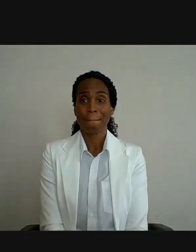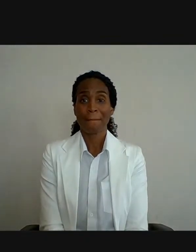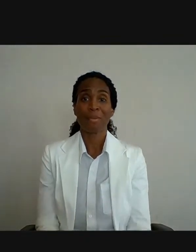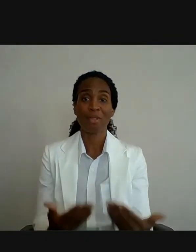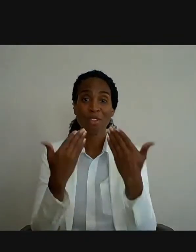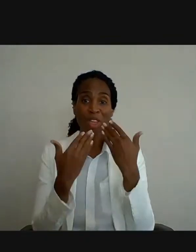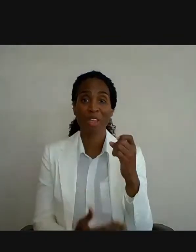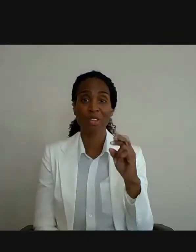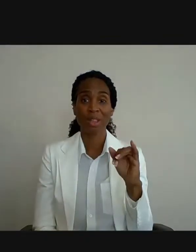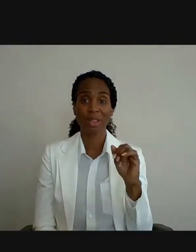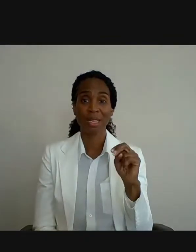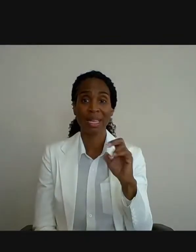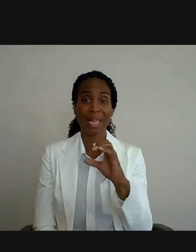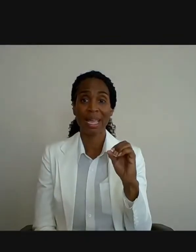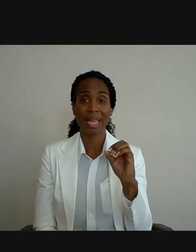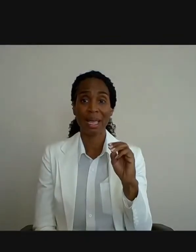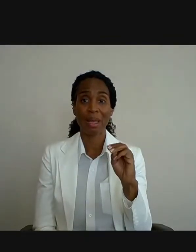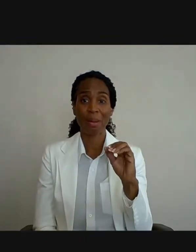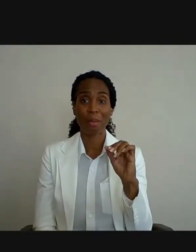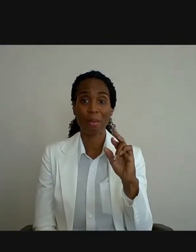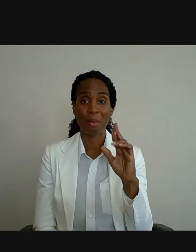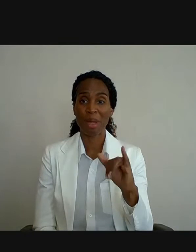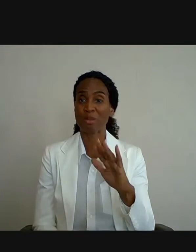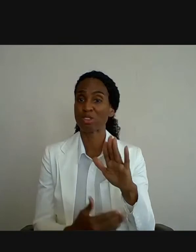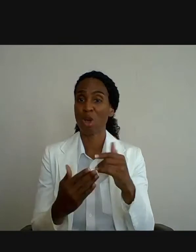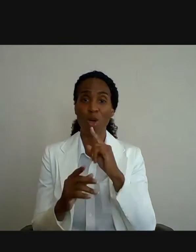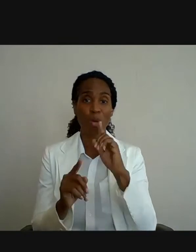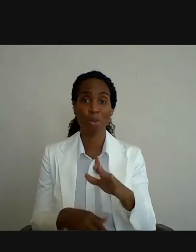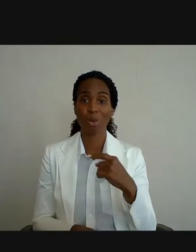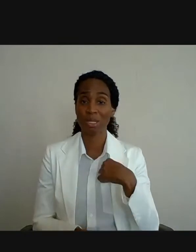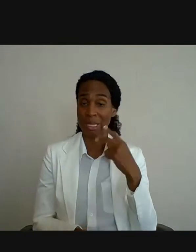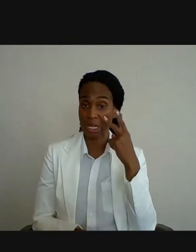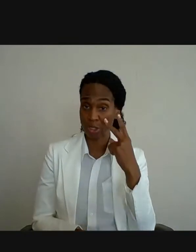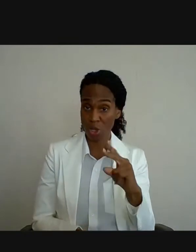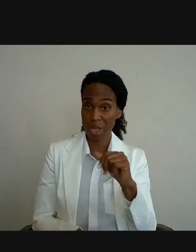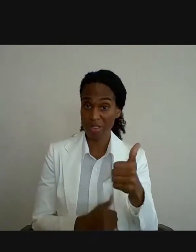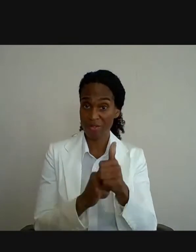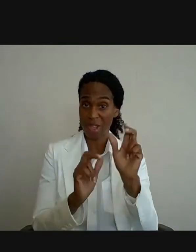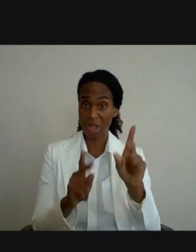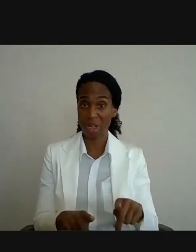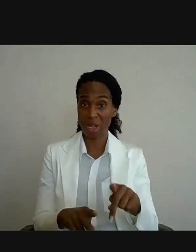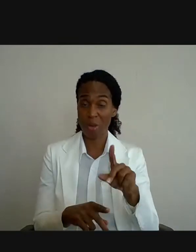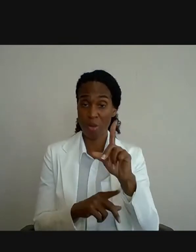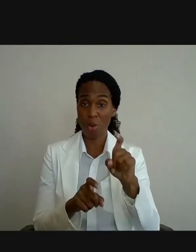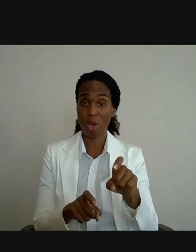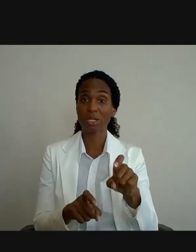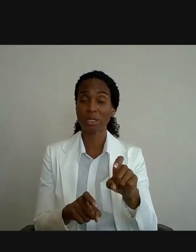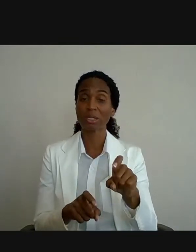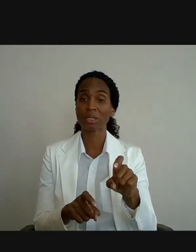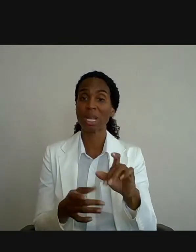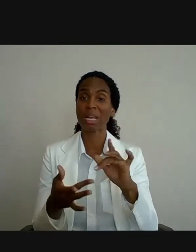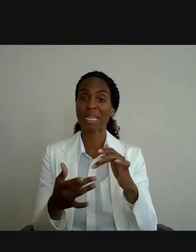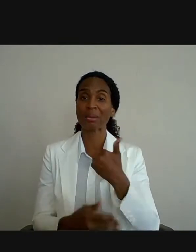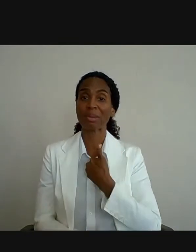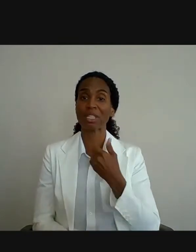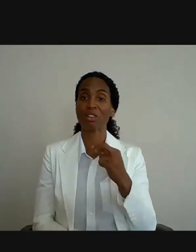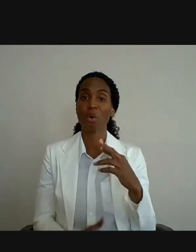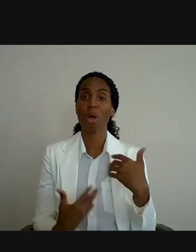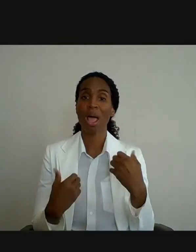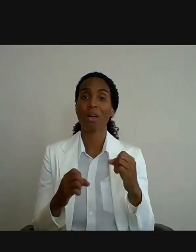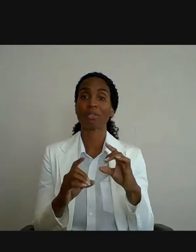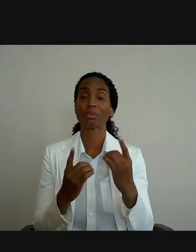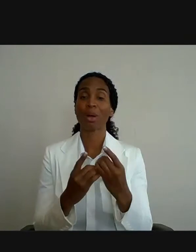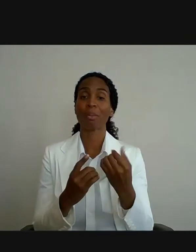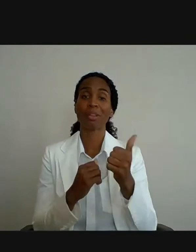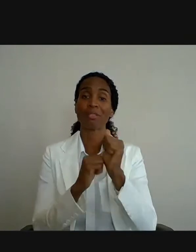you, Mary. Those were the reporters I saw. If you have any follow-up questions, feel free to reach out to myself or the health department, any